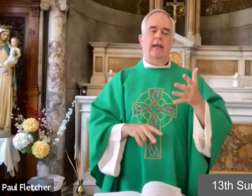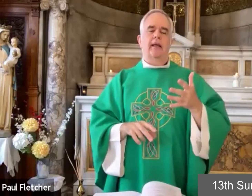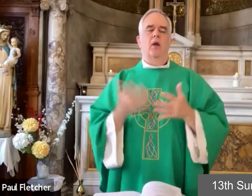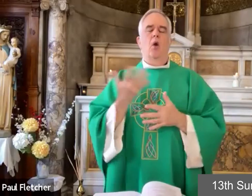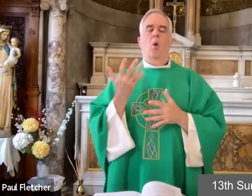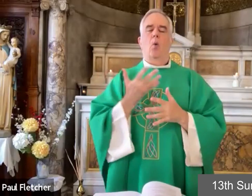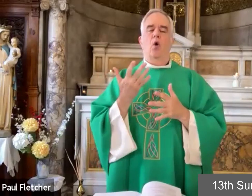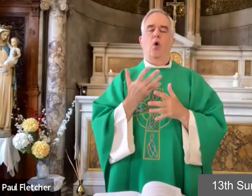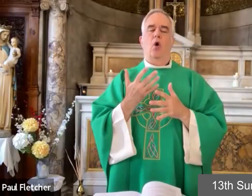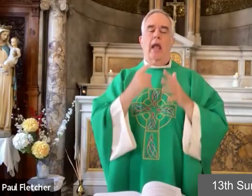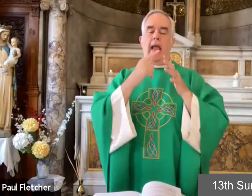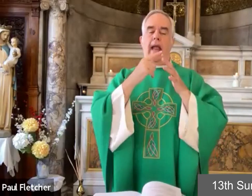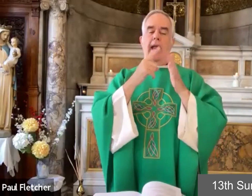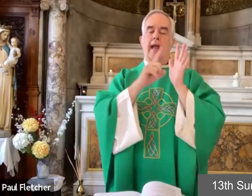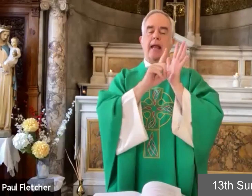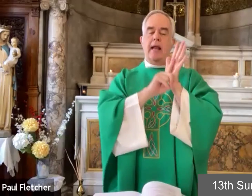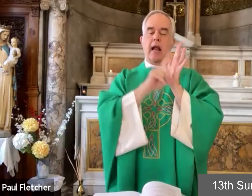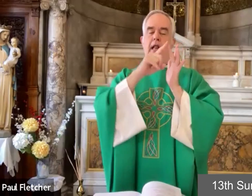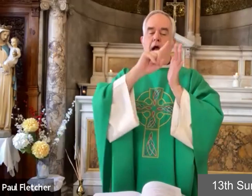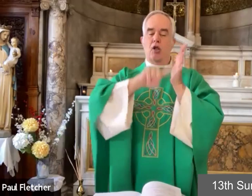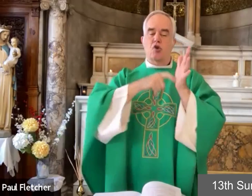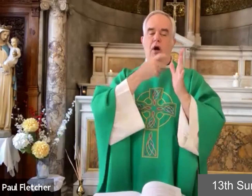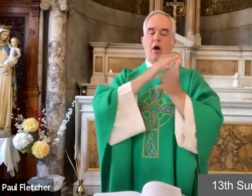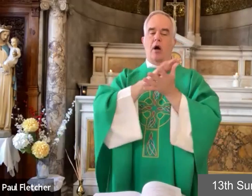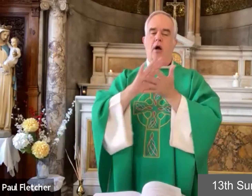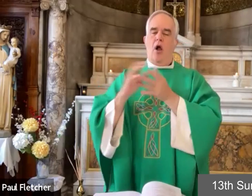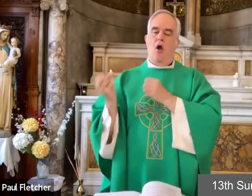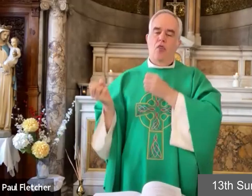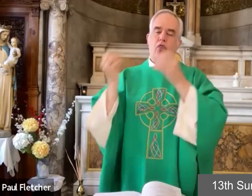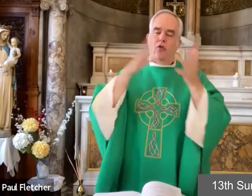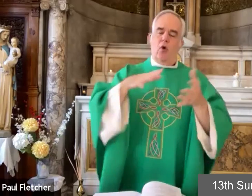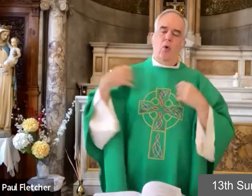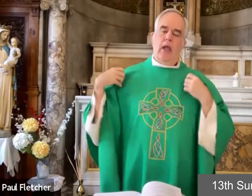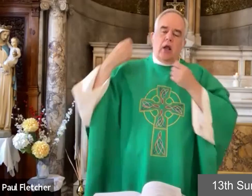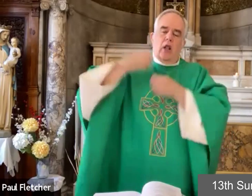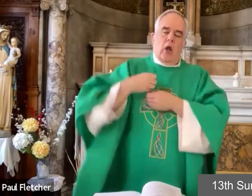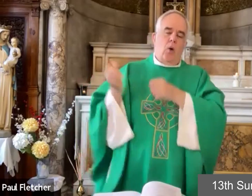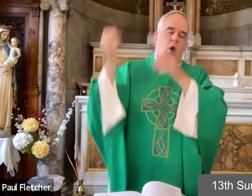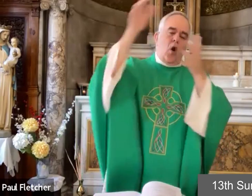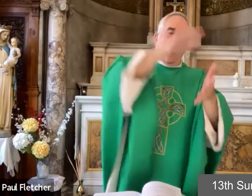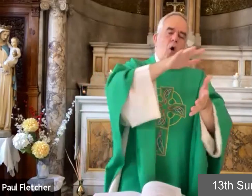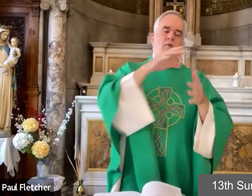reading, where Elijah threw his cloak